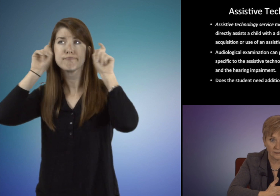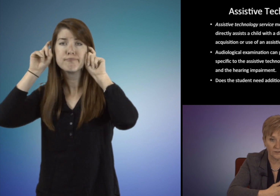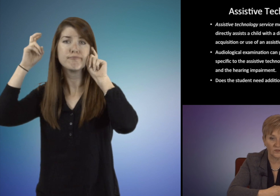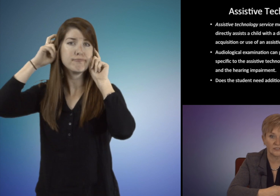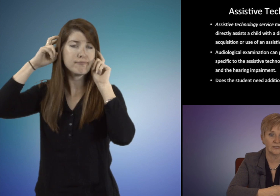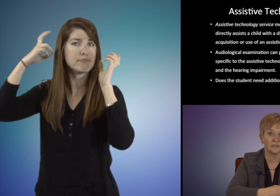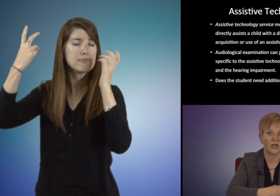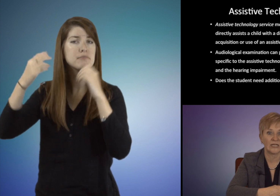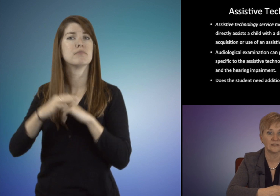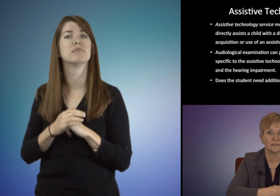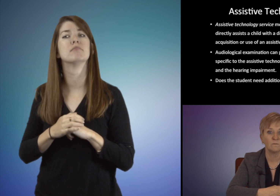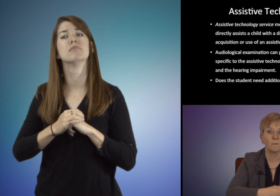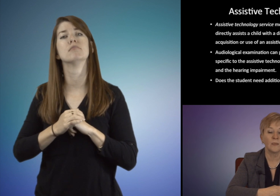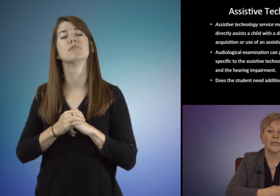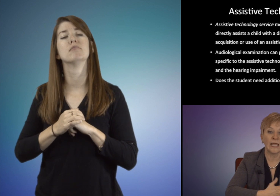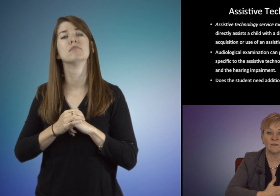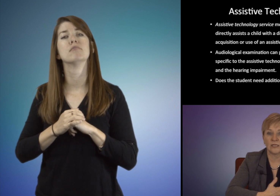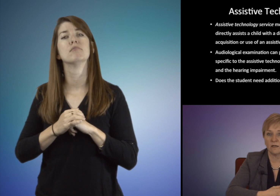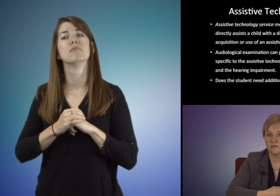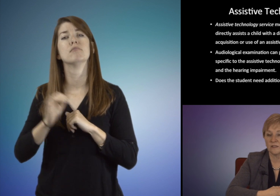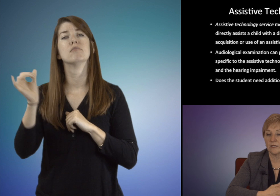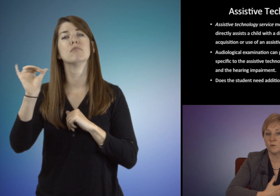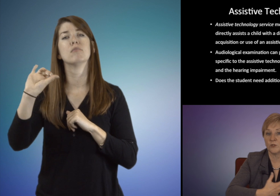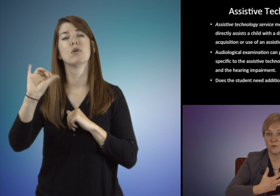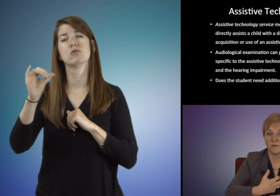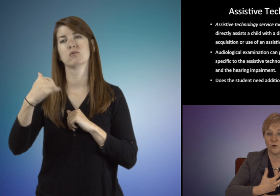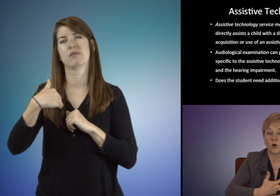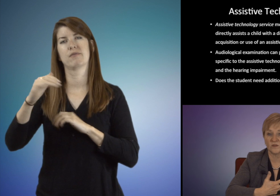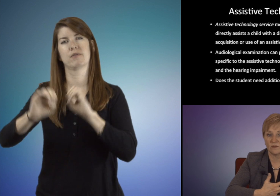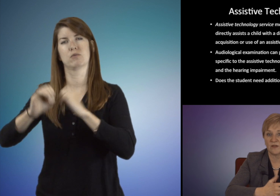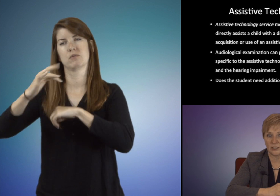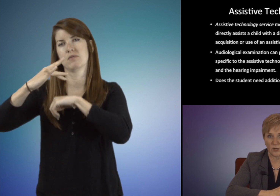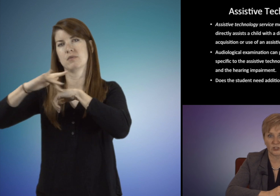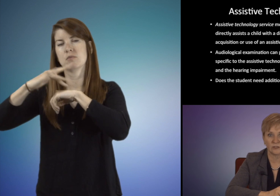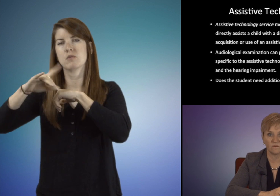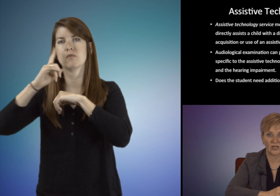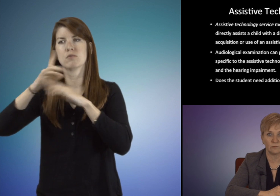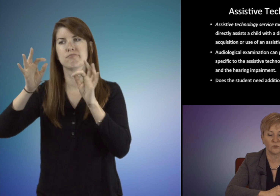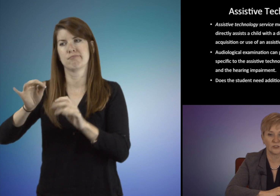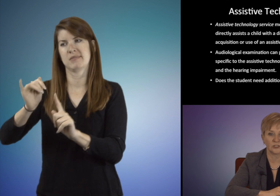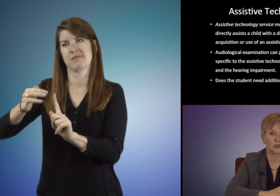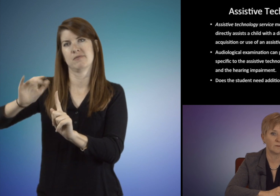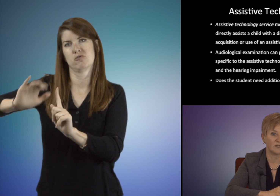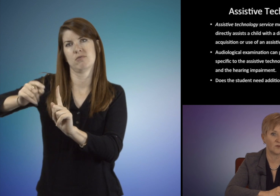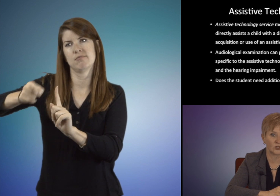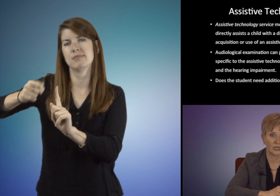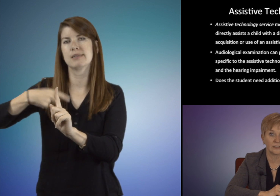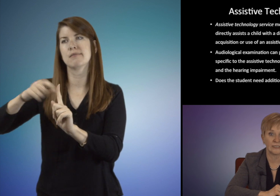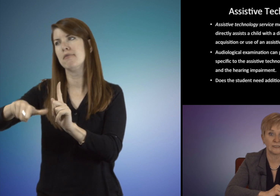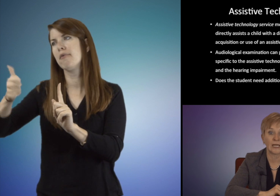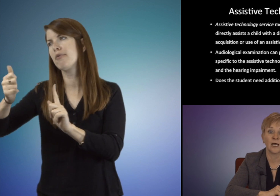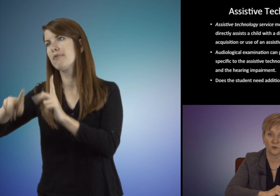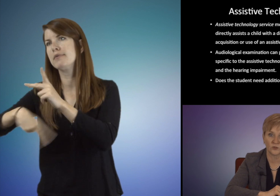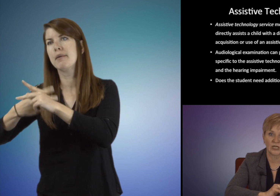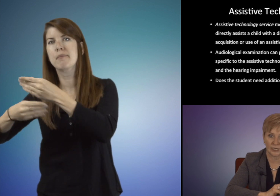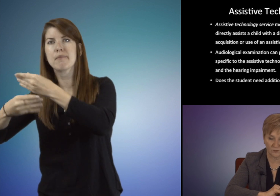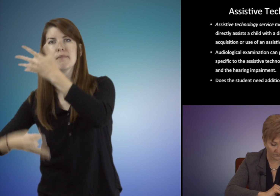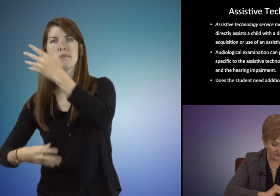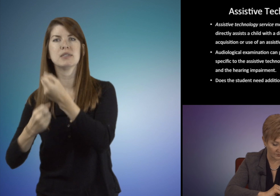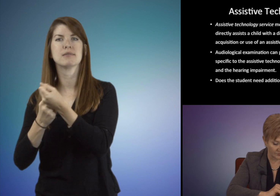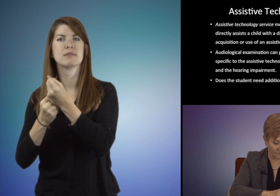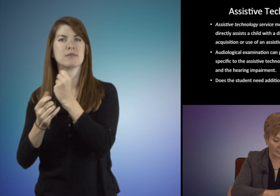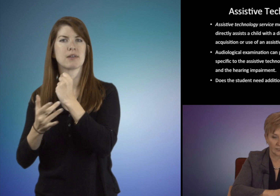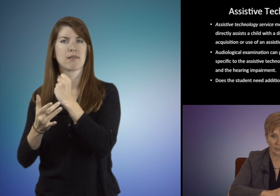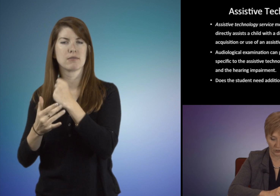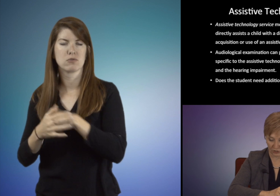need an assistive listening device. And there are also evaluations available to determine if your child needs other types